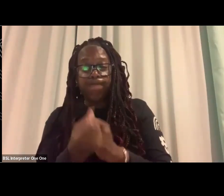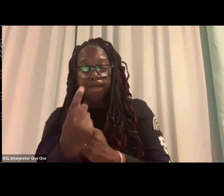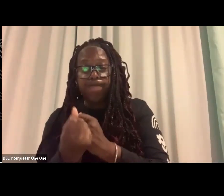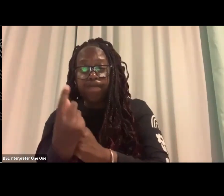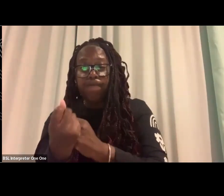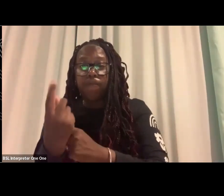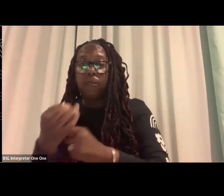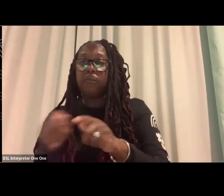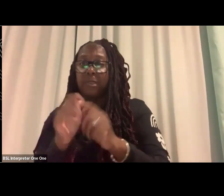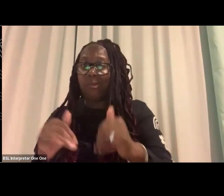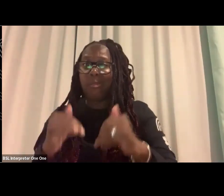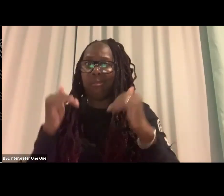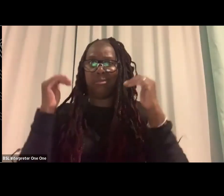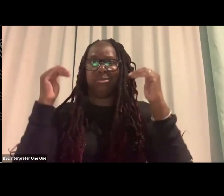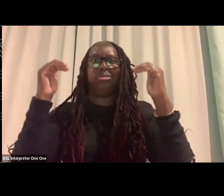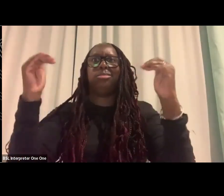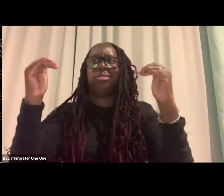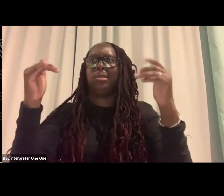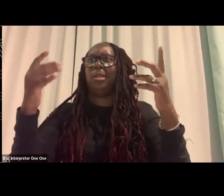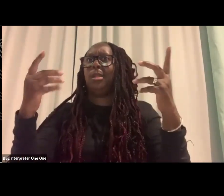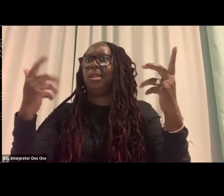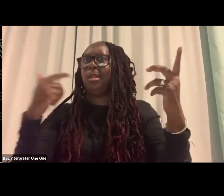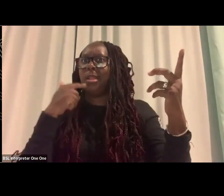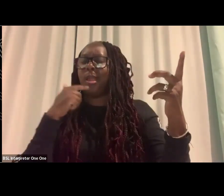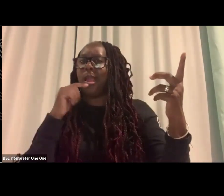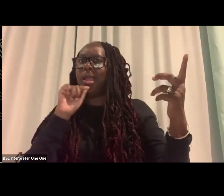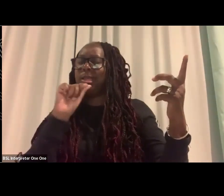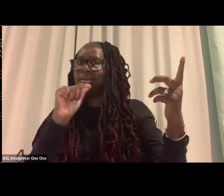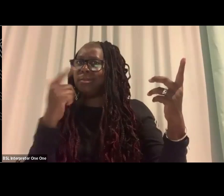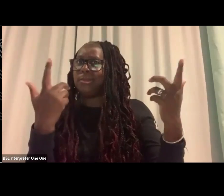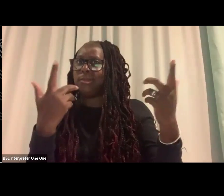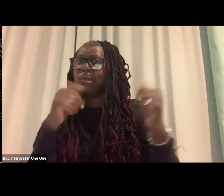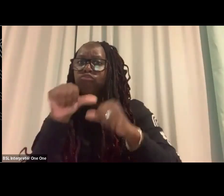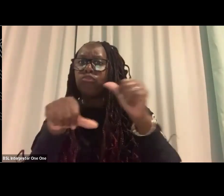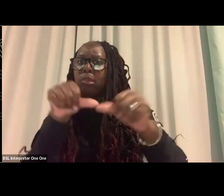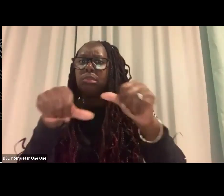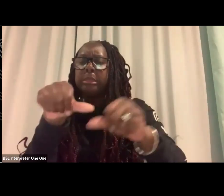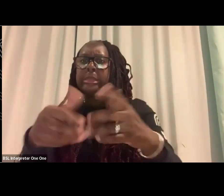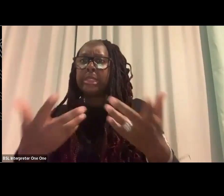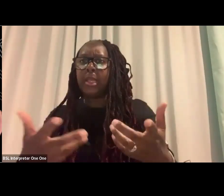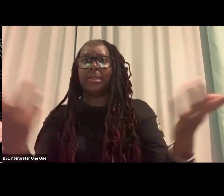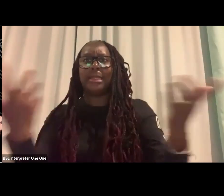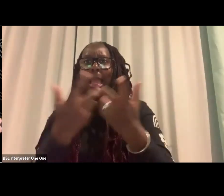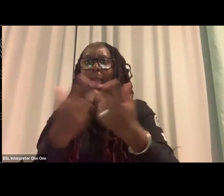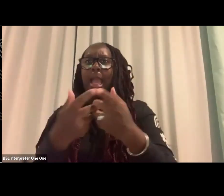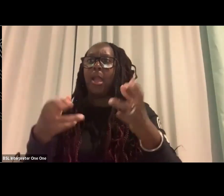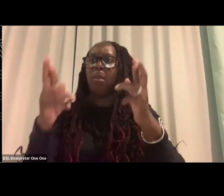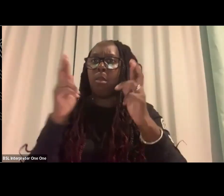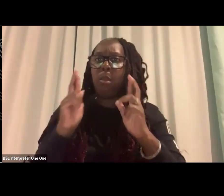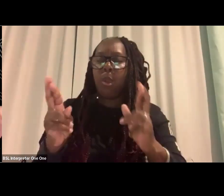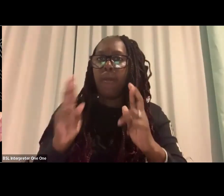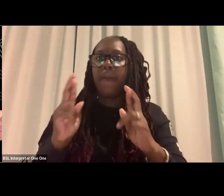us into that higher level of the intrinsic elements. How is the level of hope and